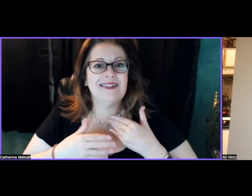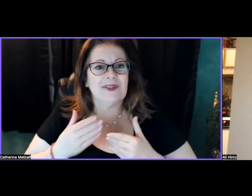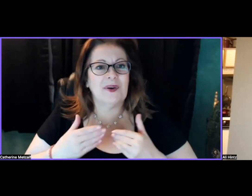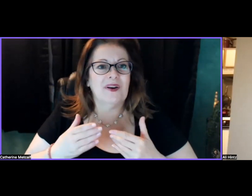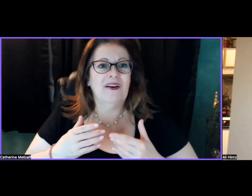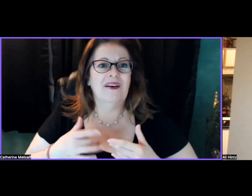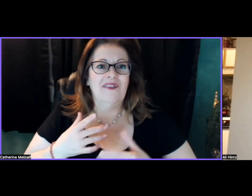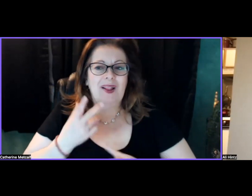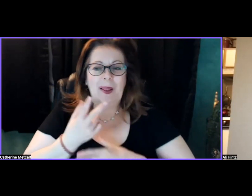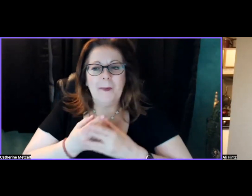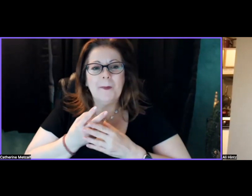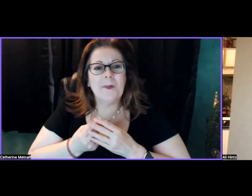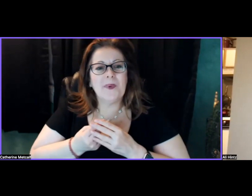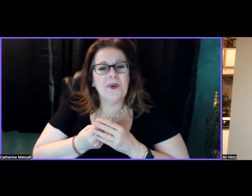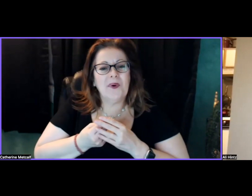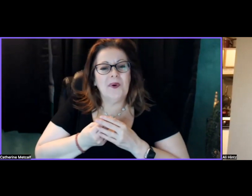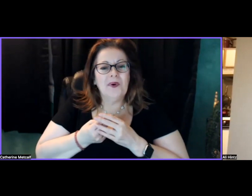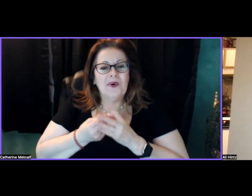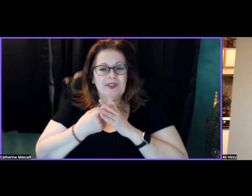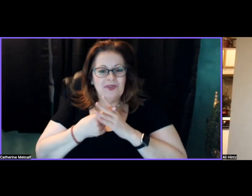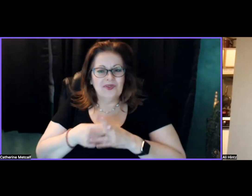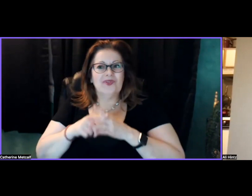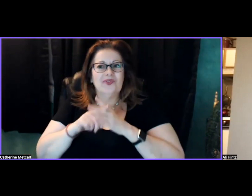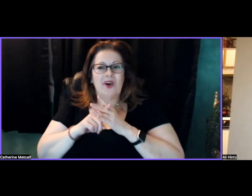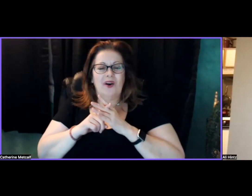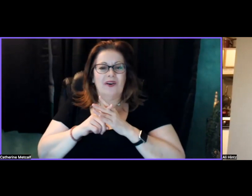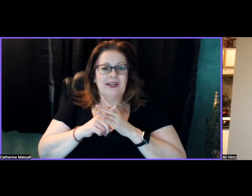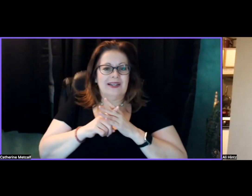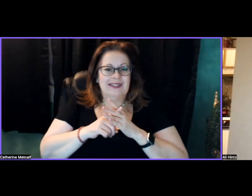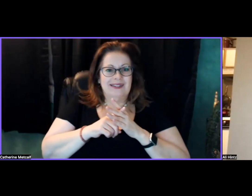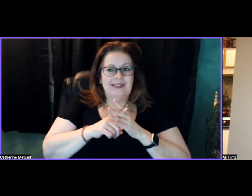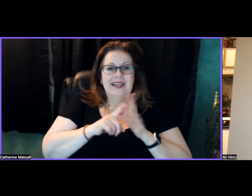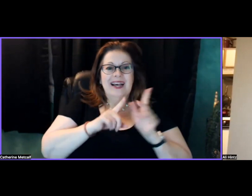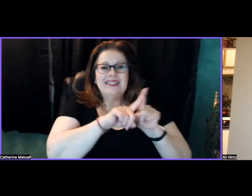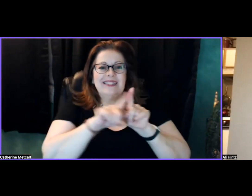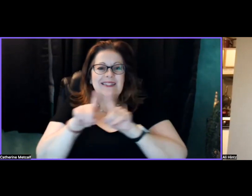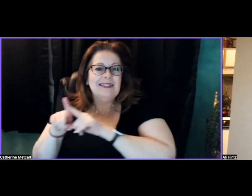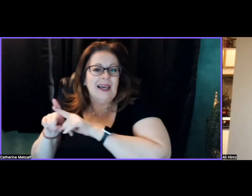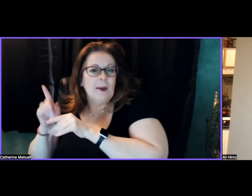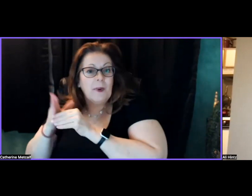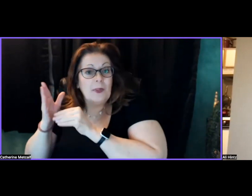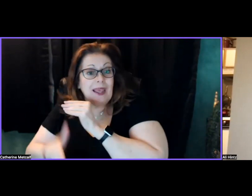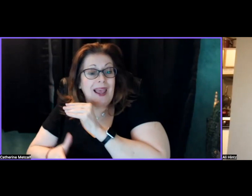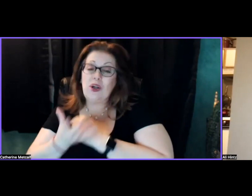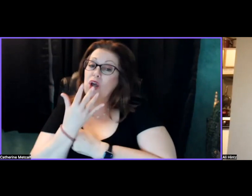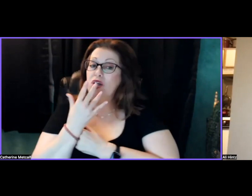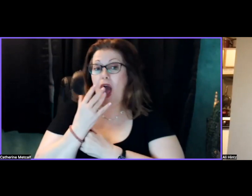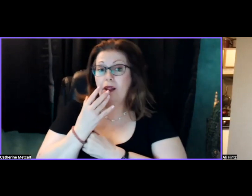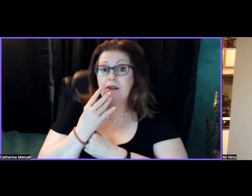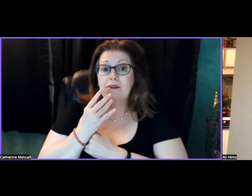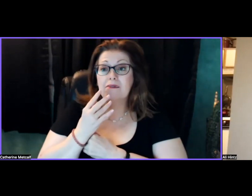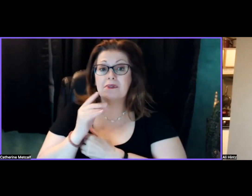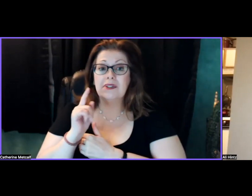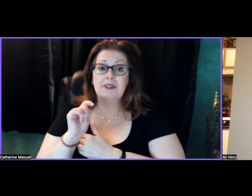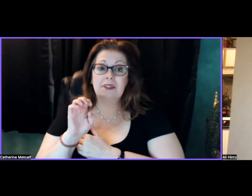Both of these just starting, and then where we end up with color and just texture, and I mean, just